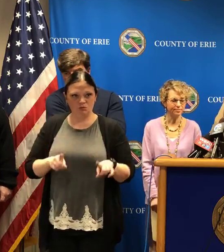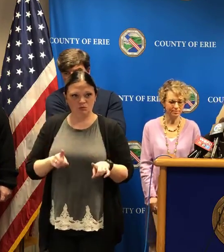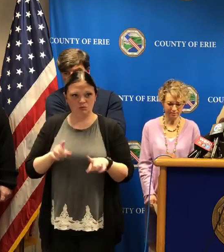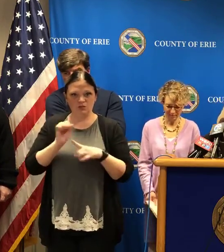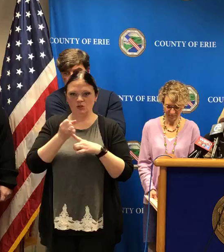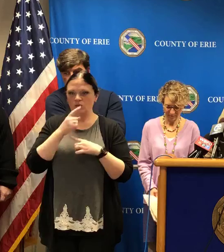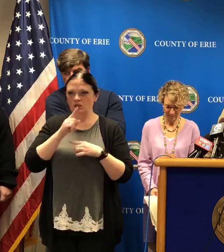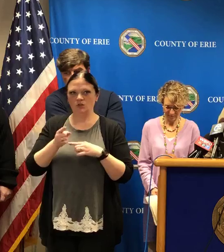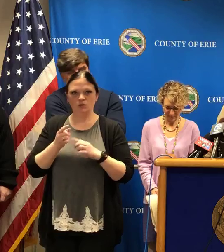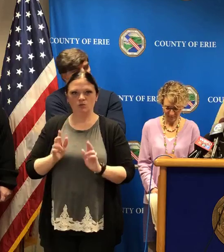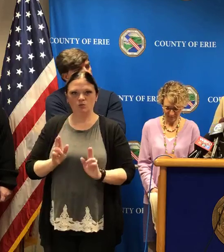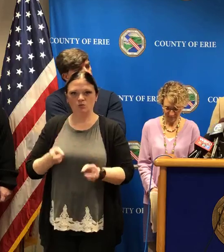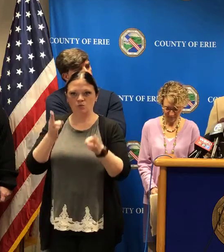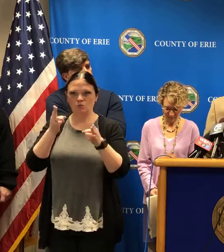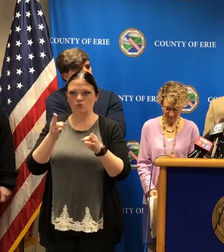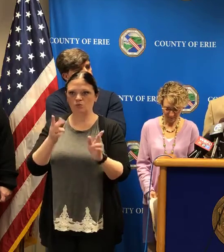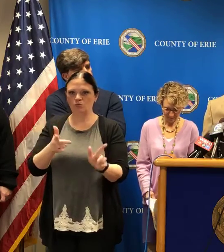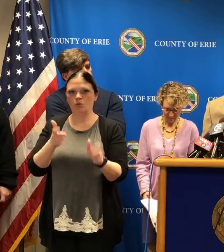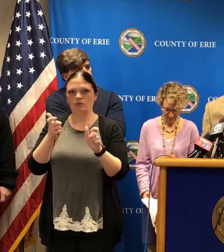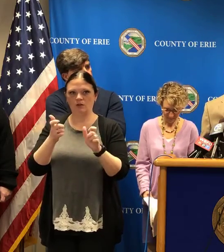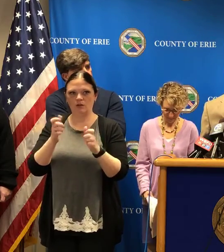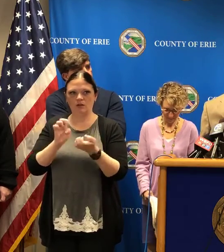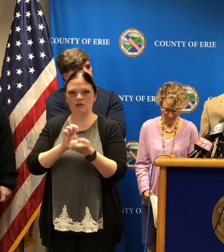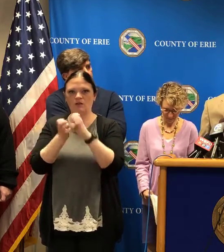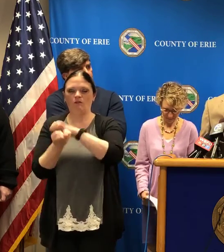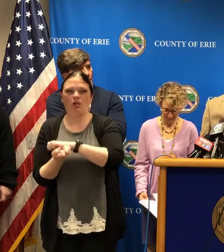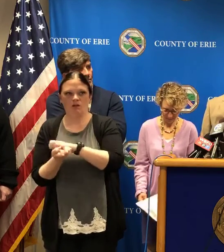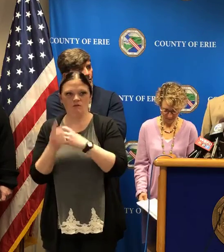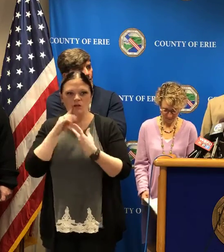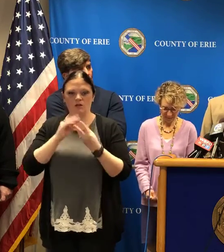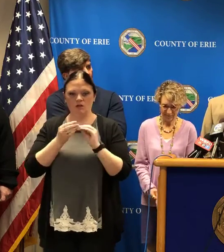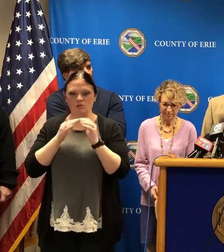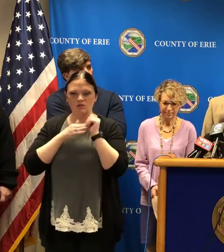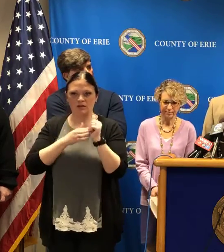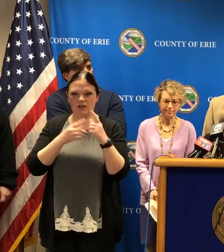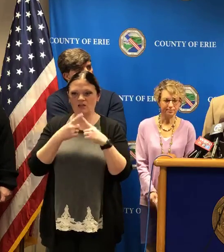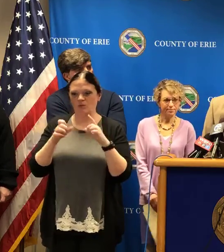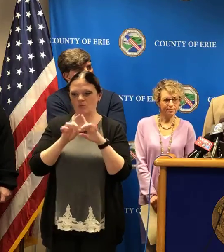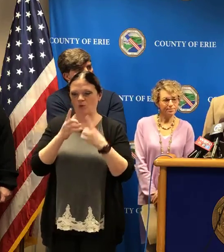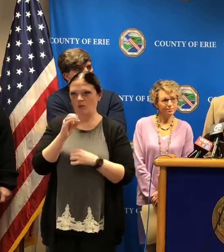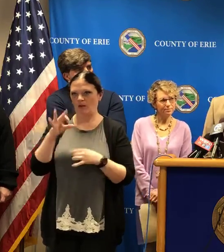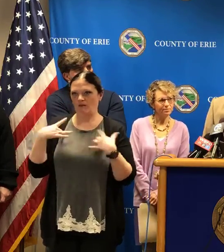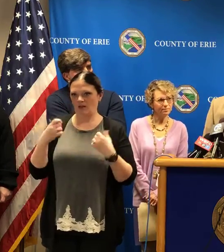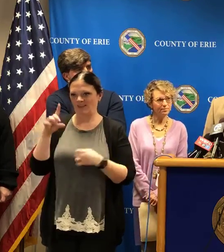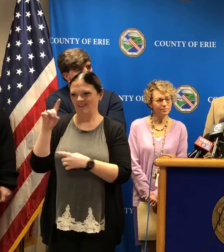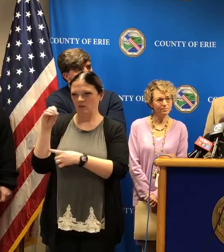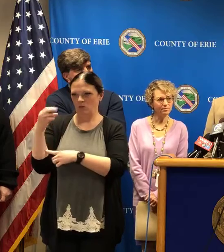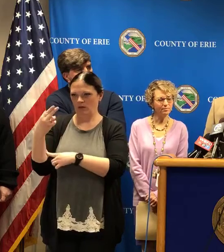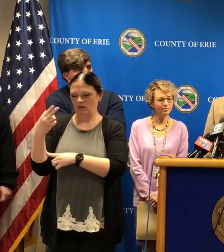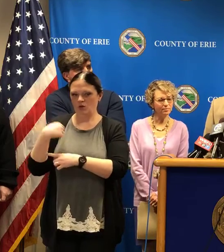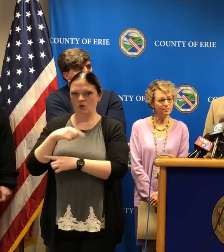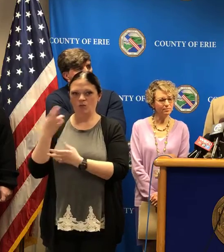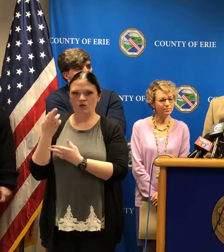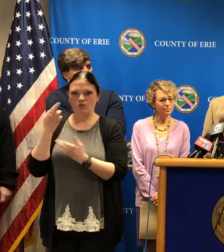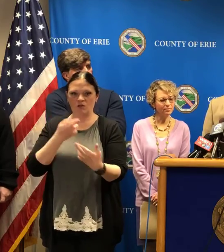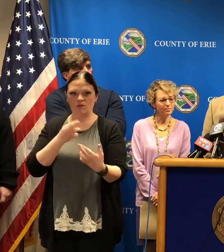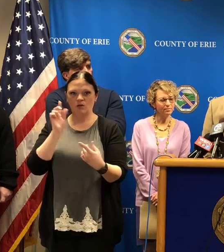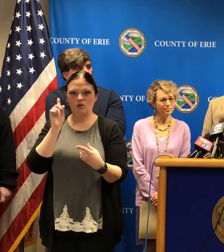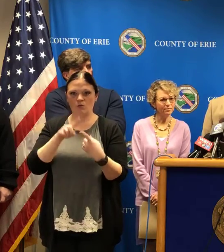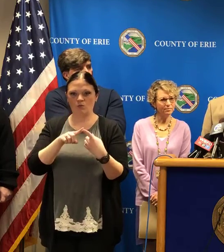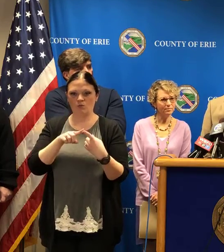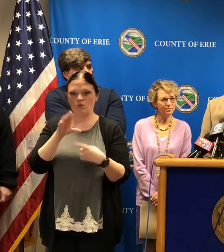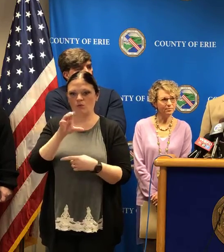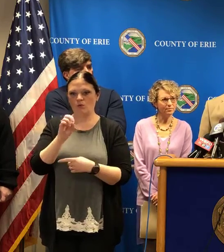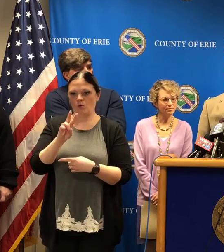is rapidly evolving, and for the latest numbers and guidance with regards to the Department of Health, we always recommend going to our